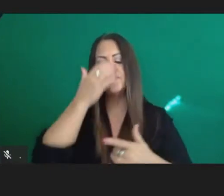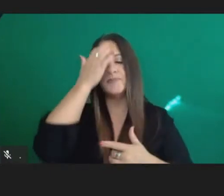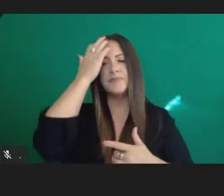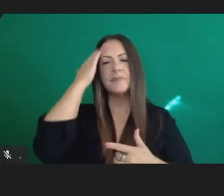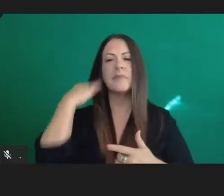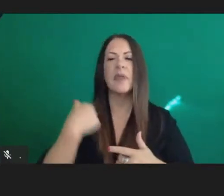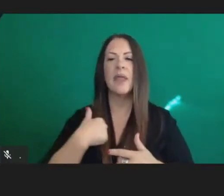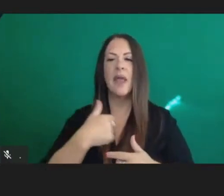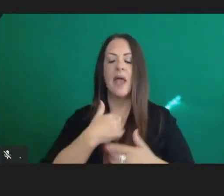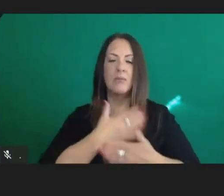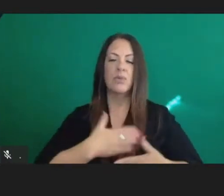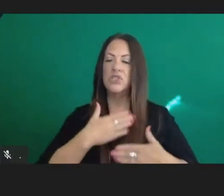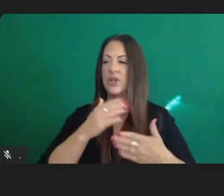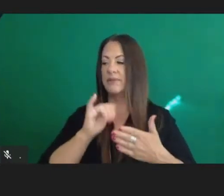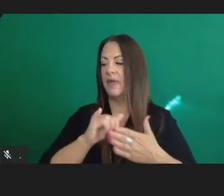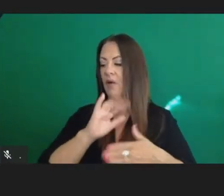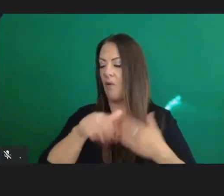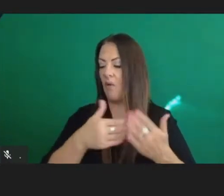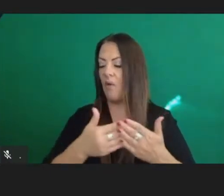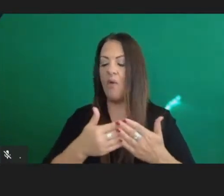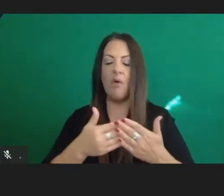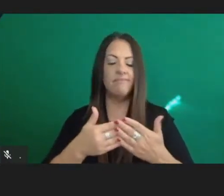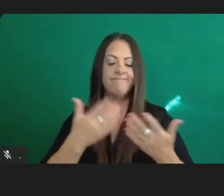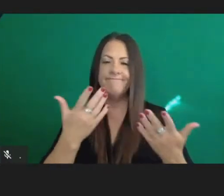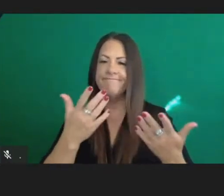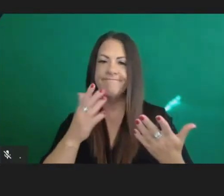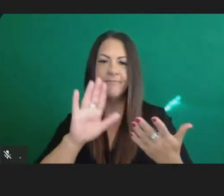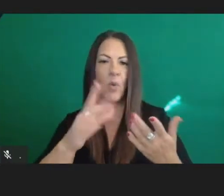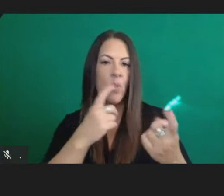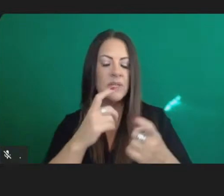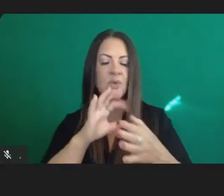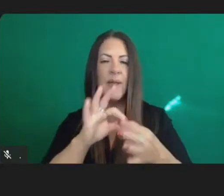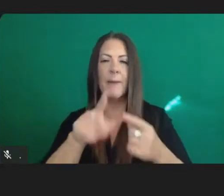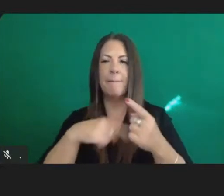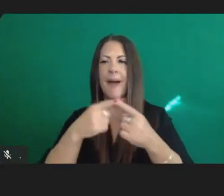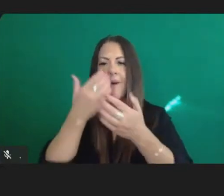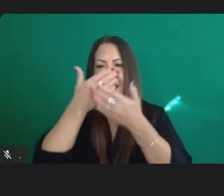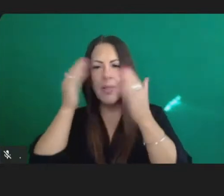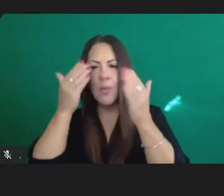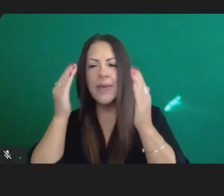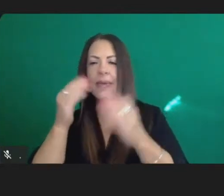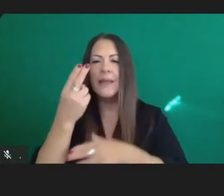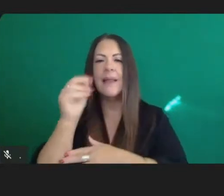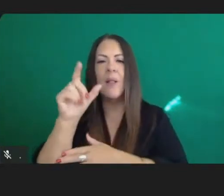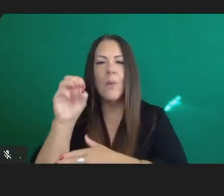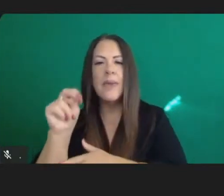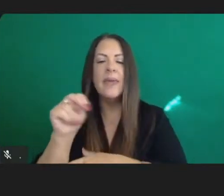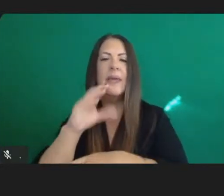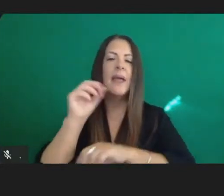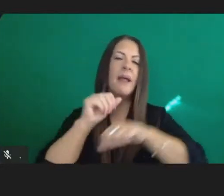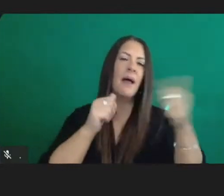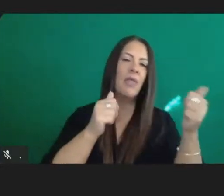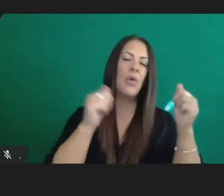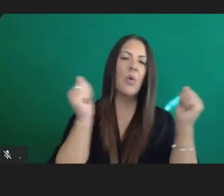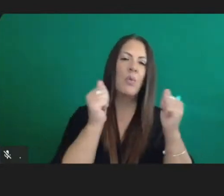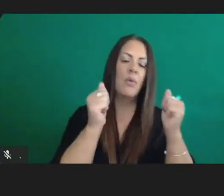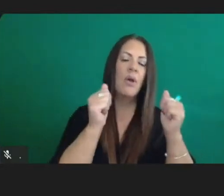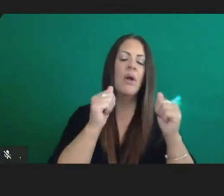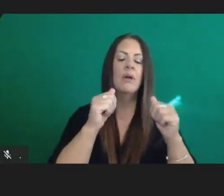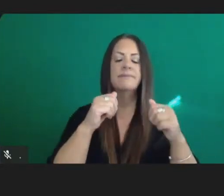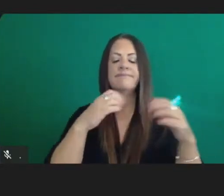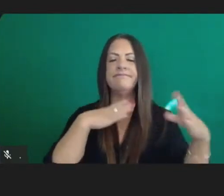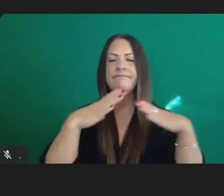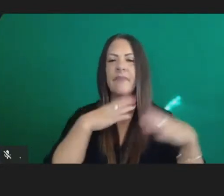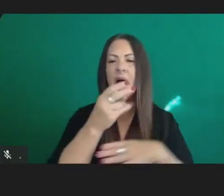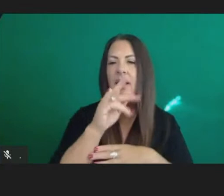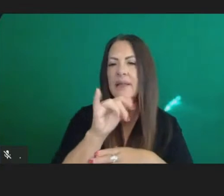enter into the weeks before Halloween and then into the other fall holidays and winter holidays. Just thank you all